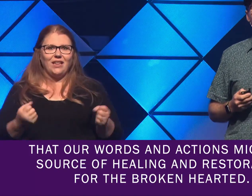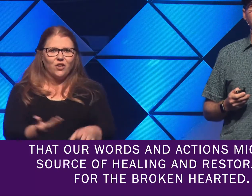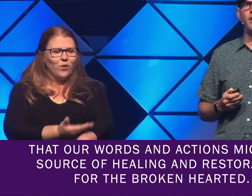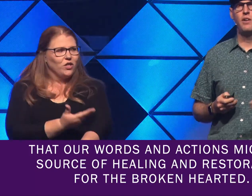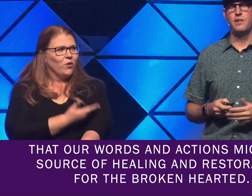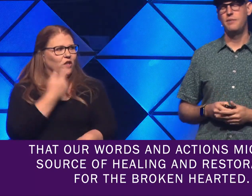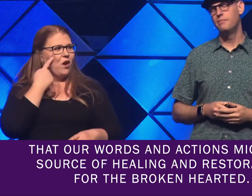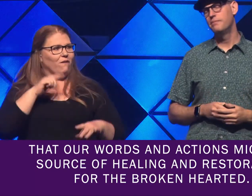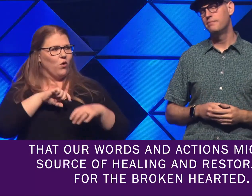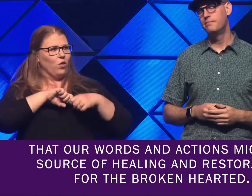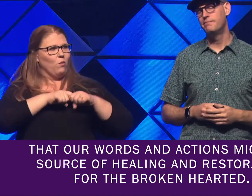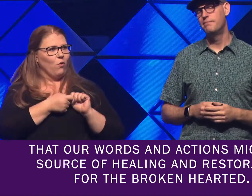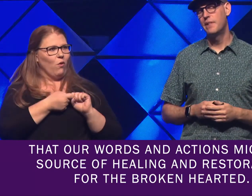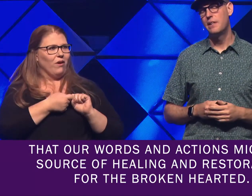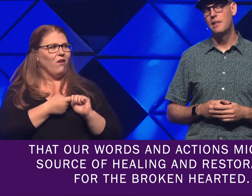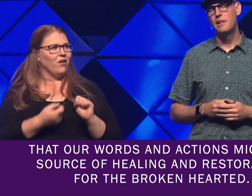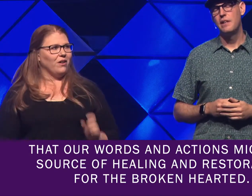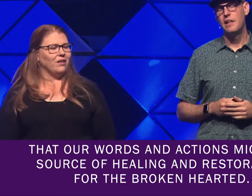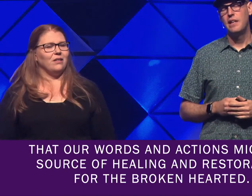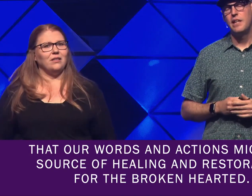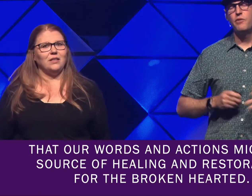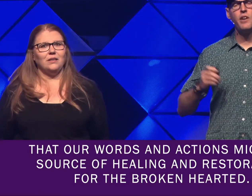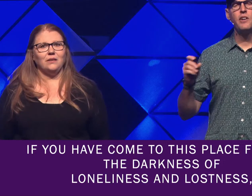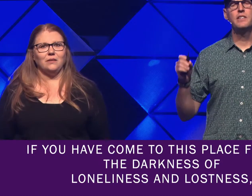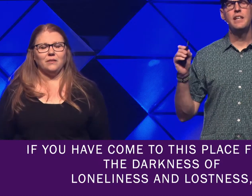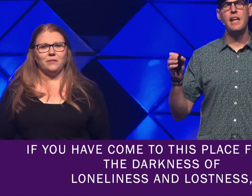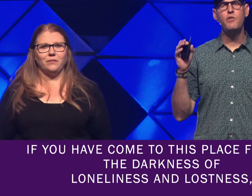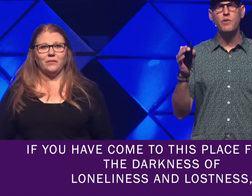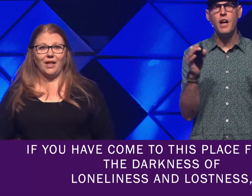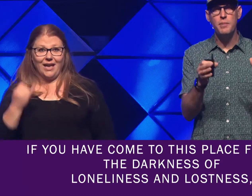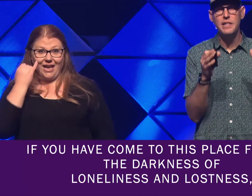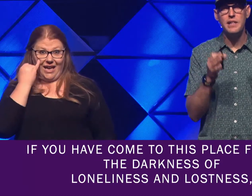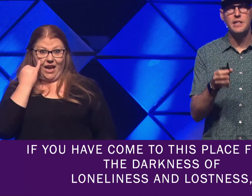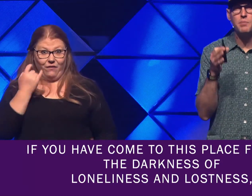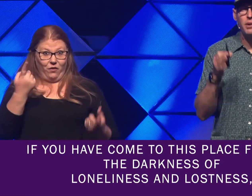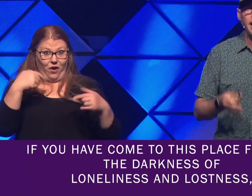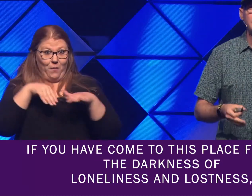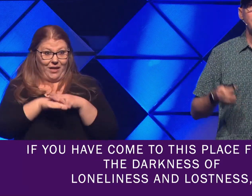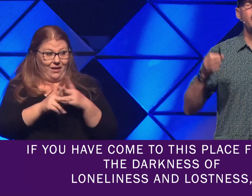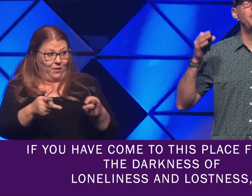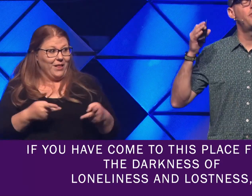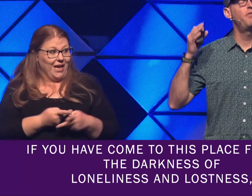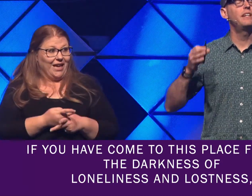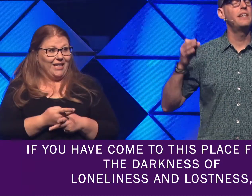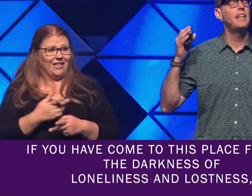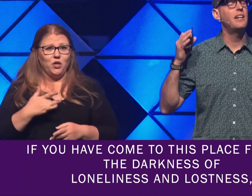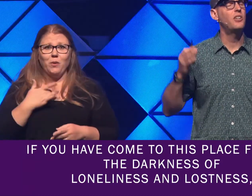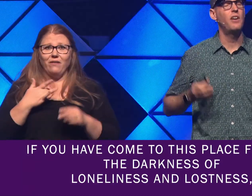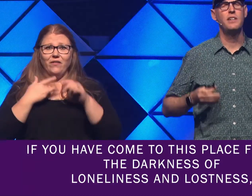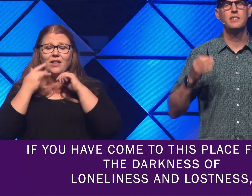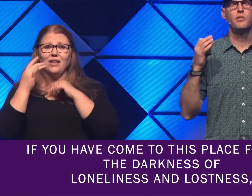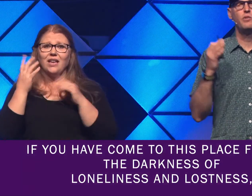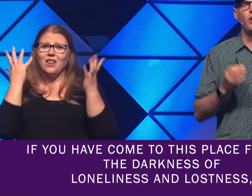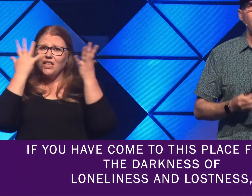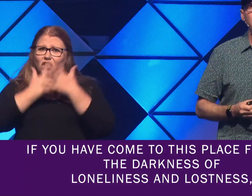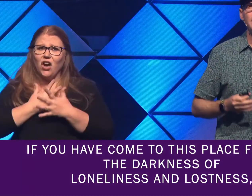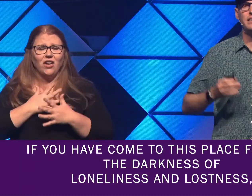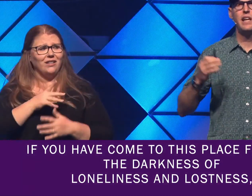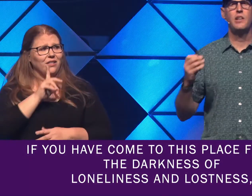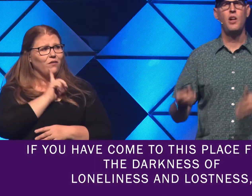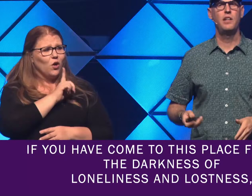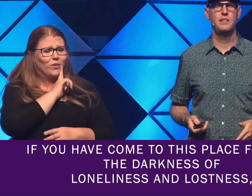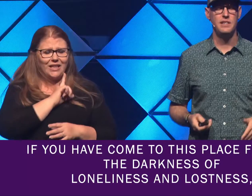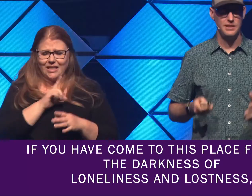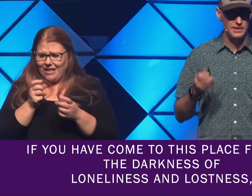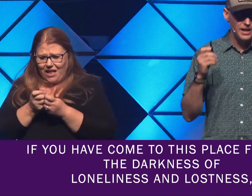for the brokenhearted. And if you're here today, if you've come into this place and you've been feeling that darkness of loneliness